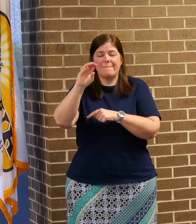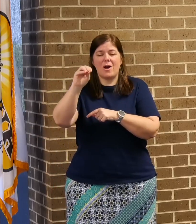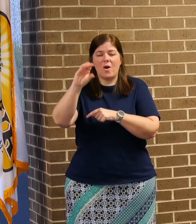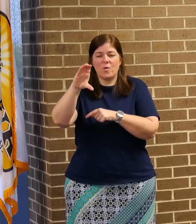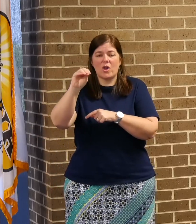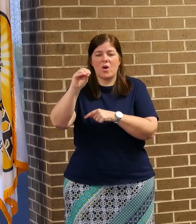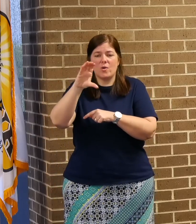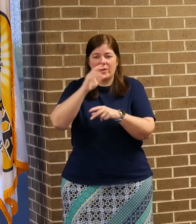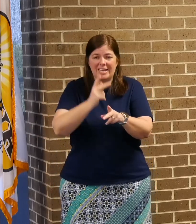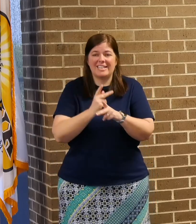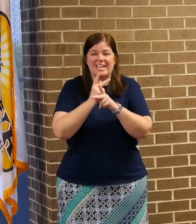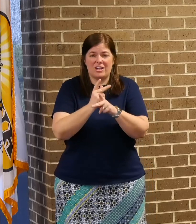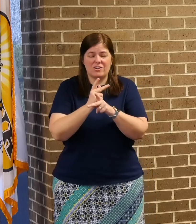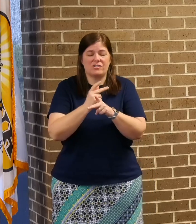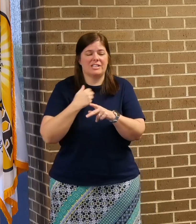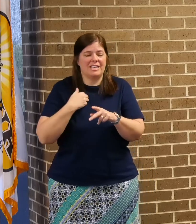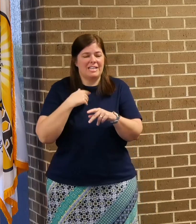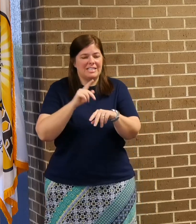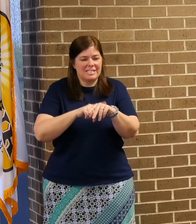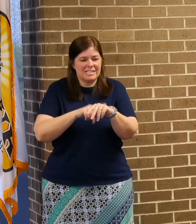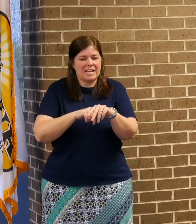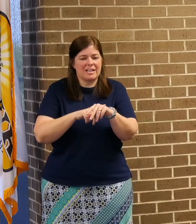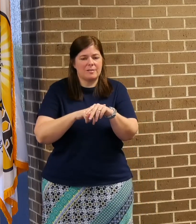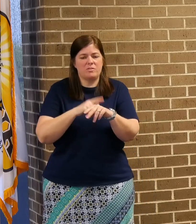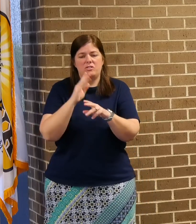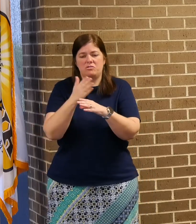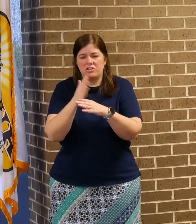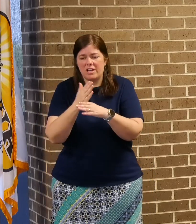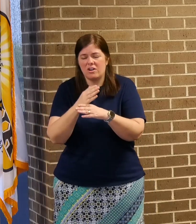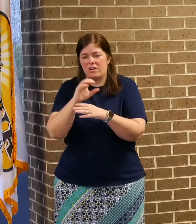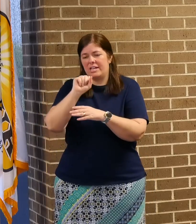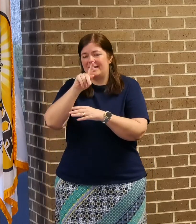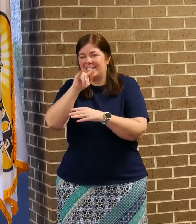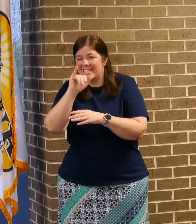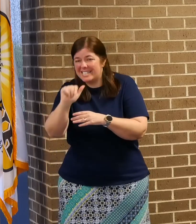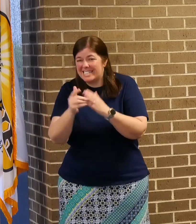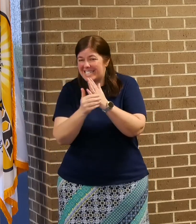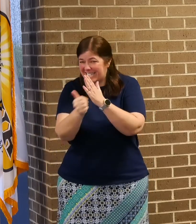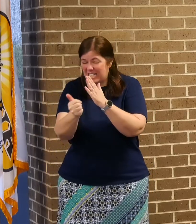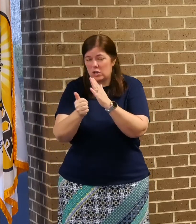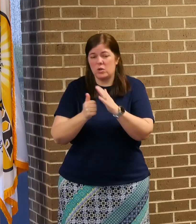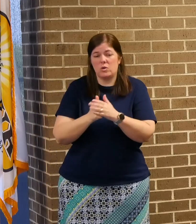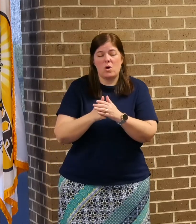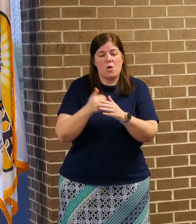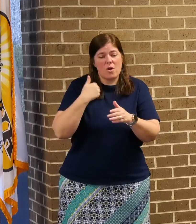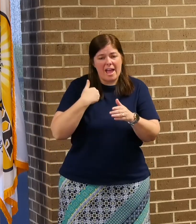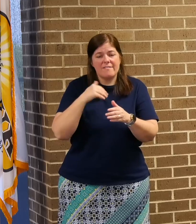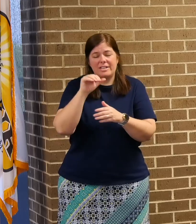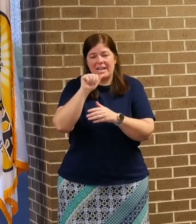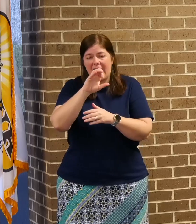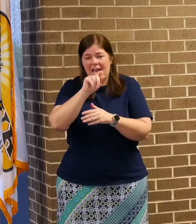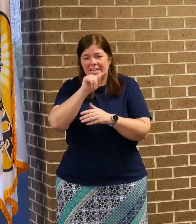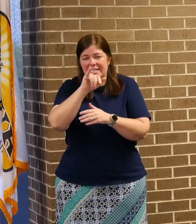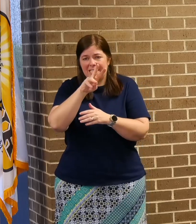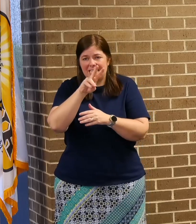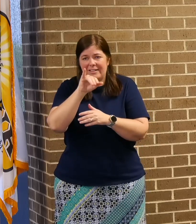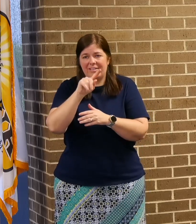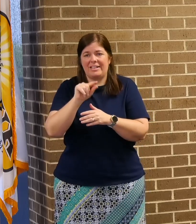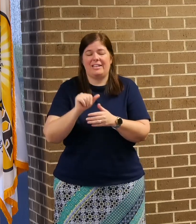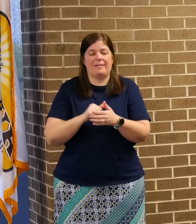neighbors who are donating their time to share a skill or create an activity. And this new campaign and website already featured on the